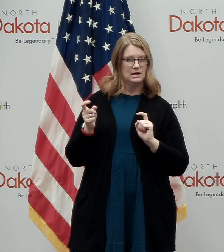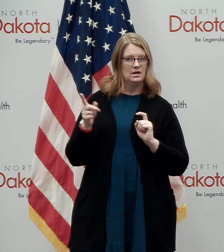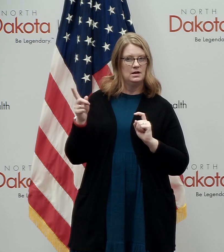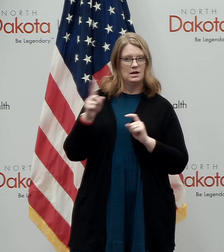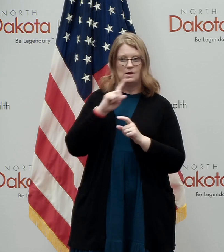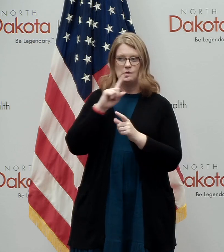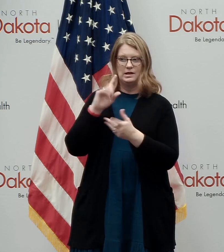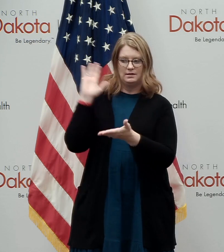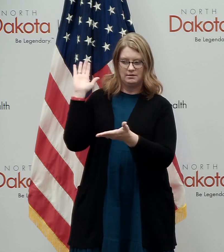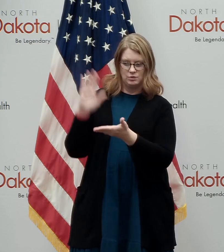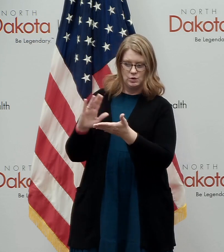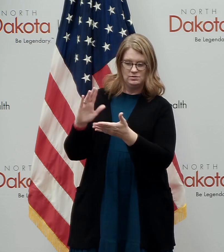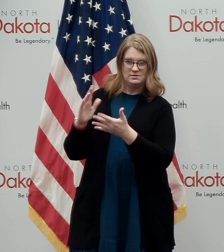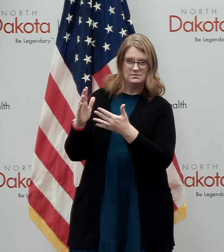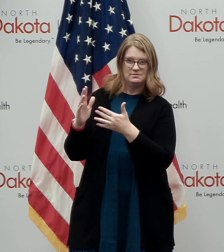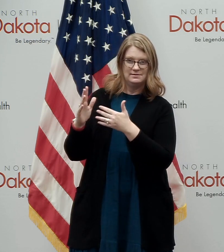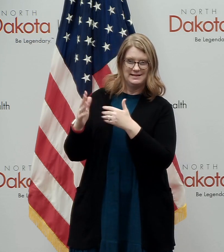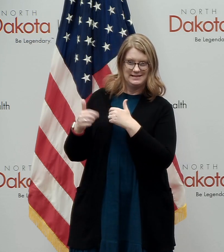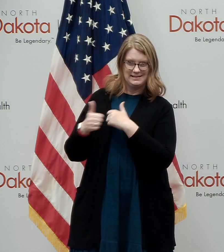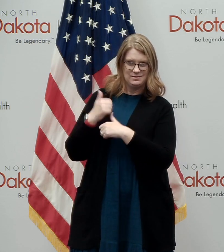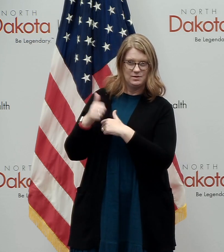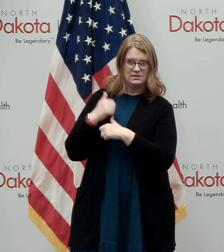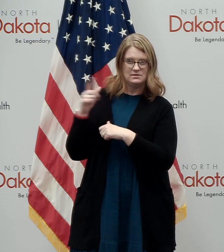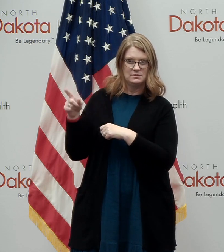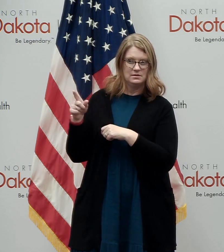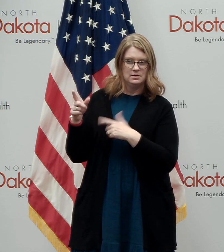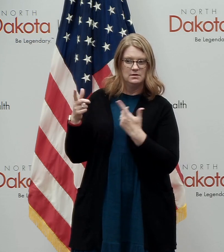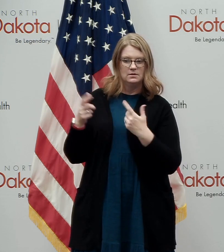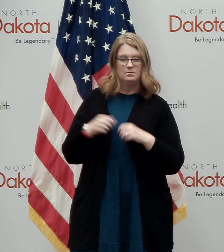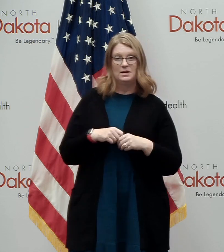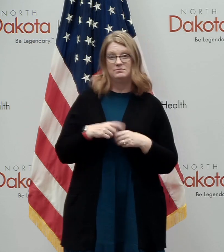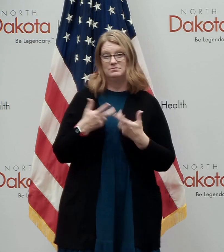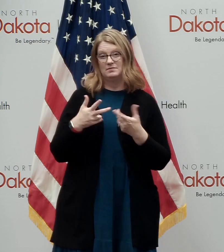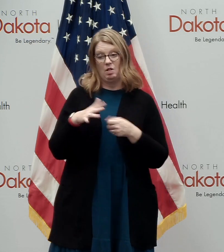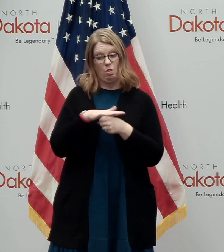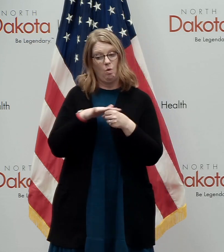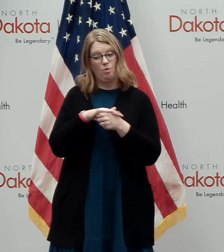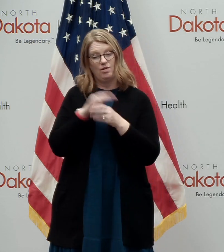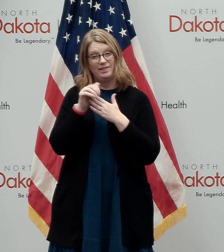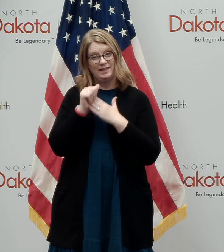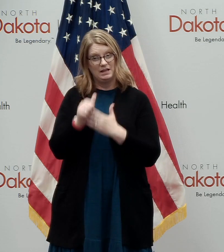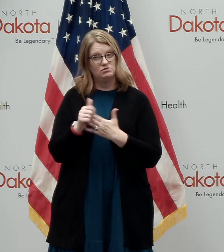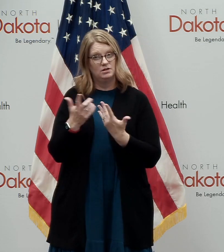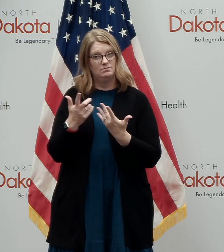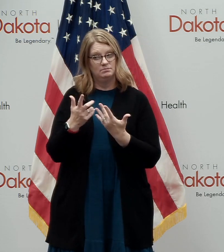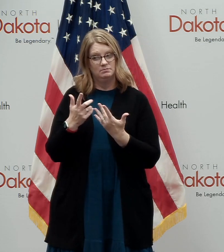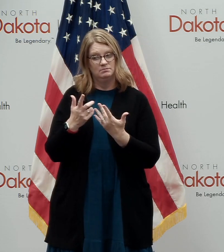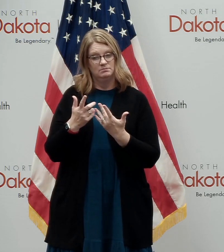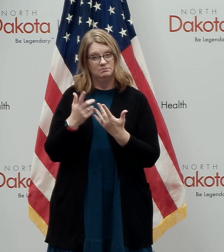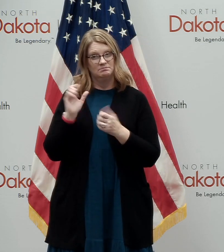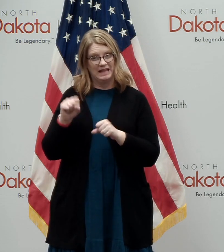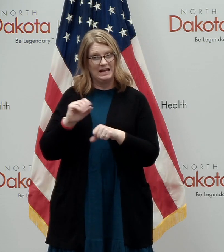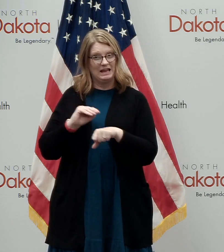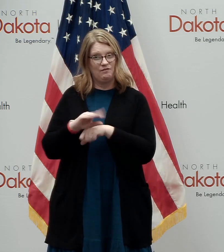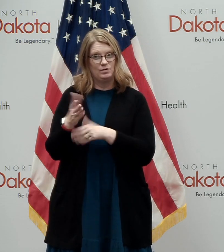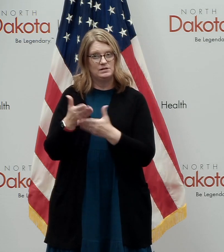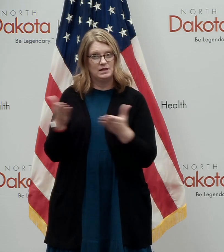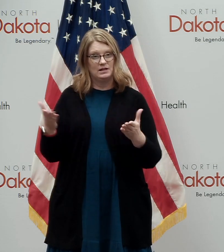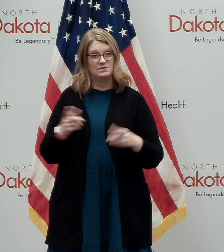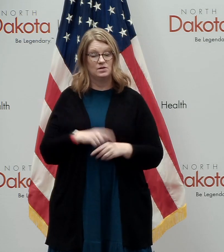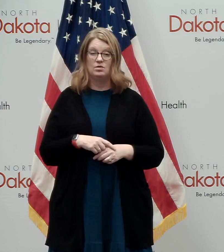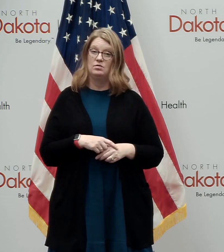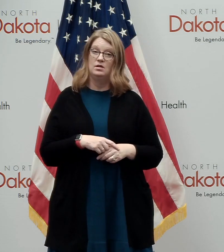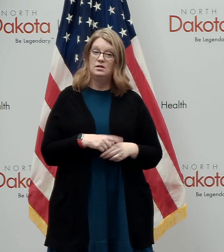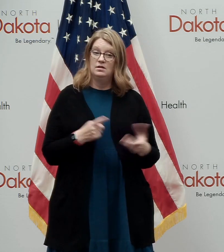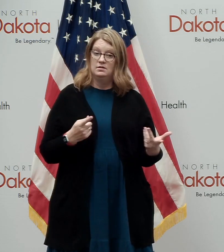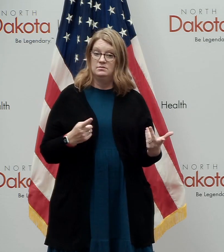impacts in your numbers. And so we've got proof cases here that local leadership can really make a difference, and we would again ask all those counties